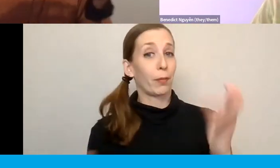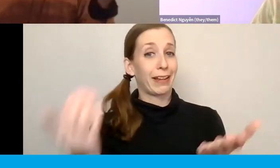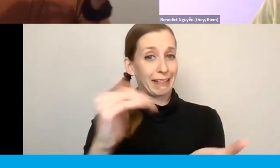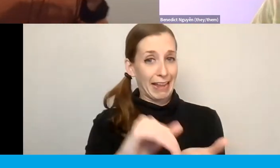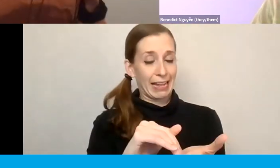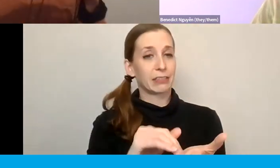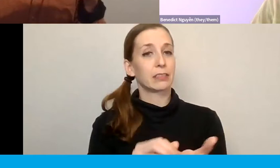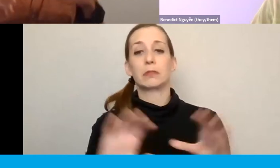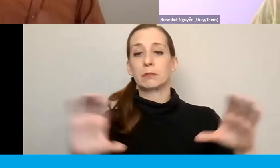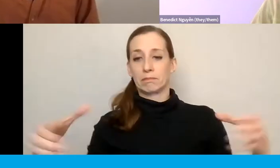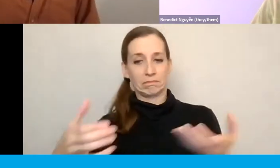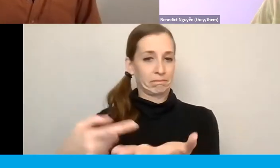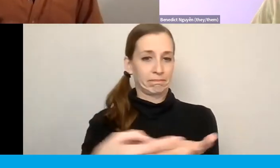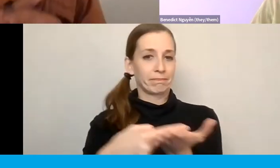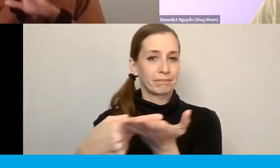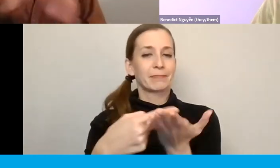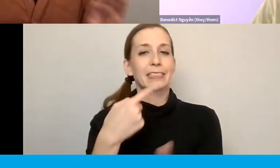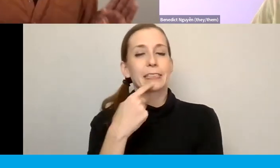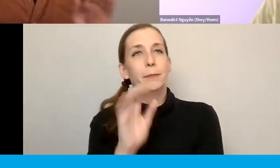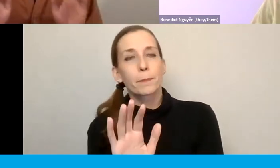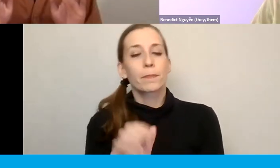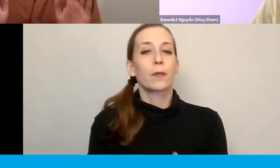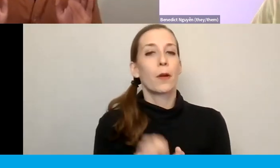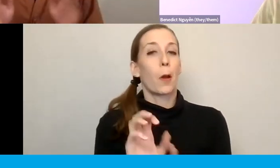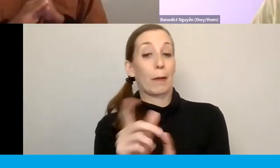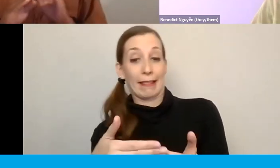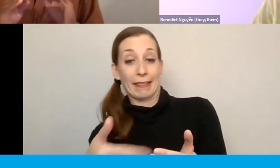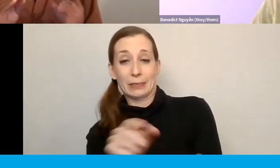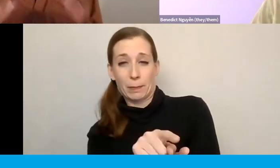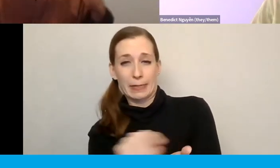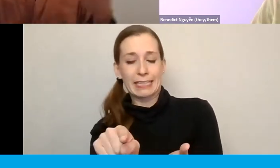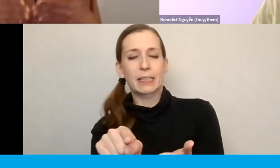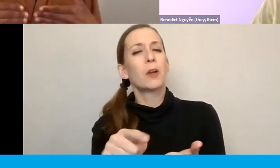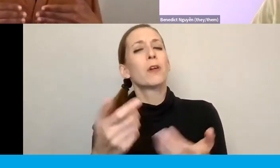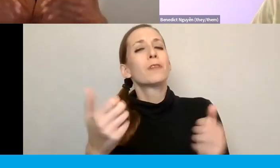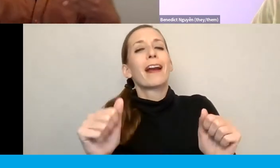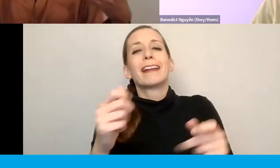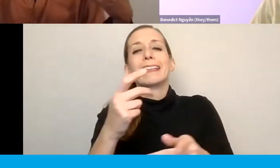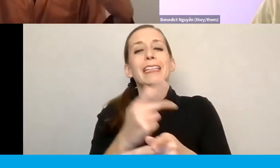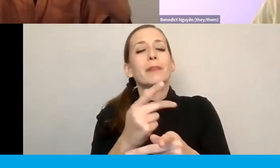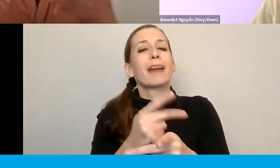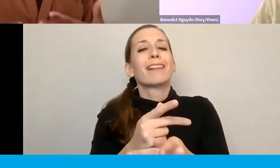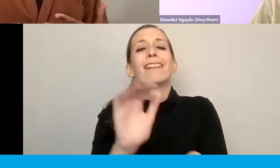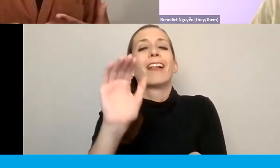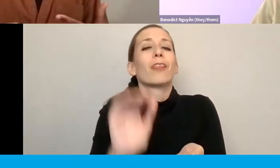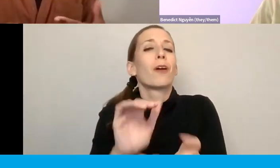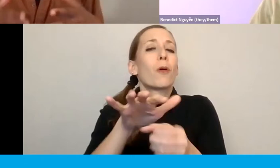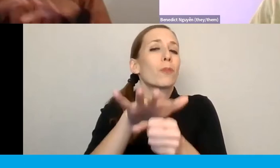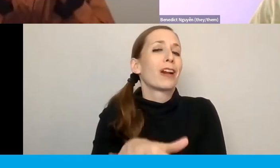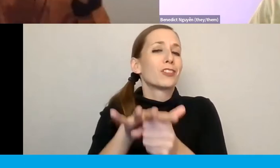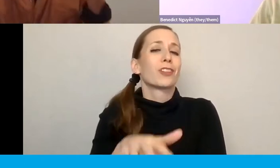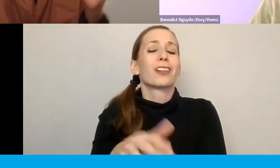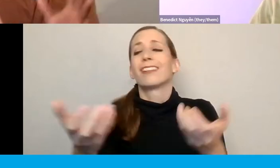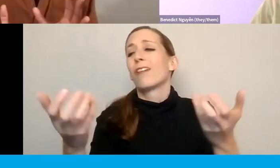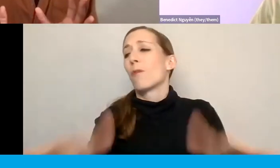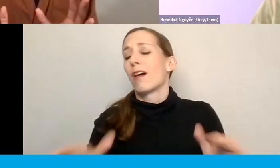pressure on this week, and that it felt sort of extraordinary that we were even able to gather and we were able to like come into the space and